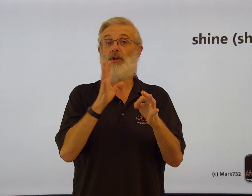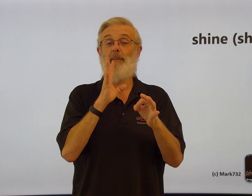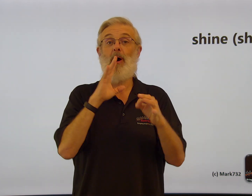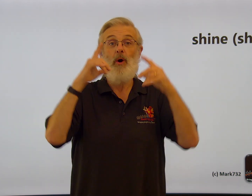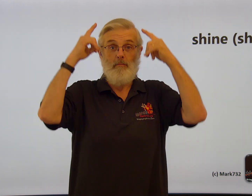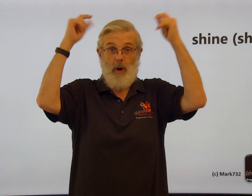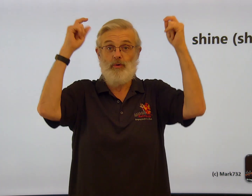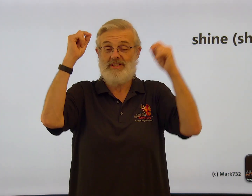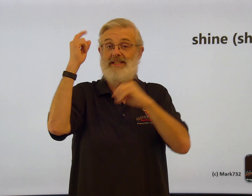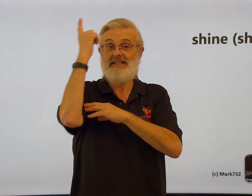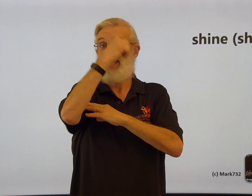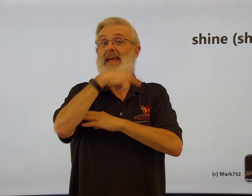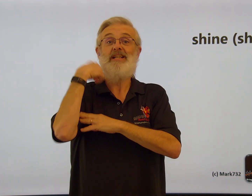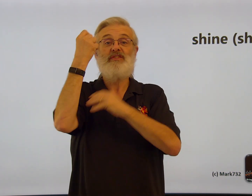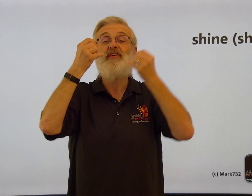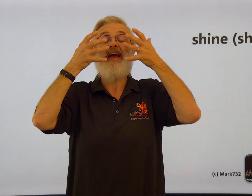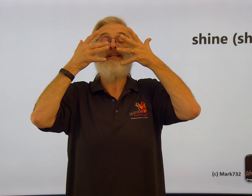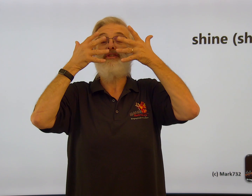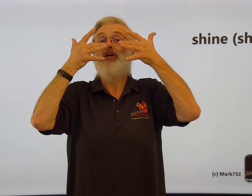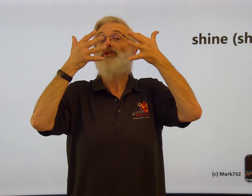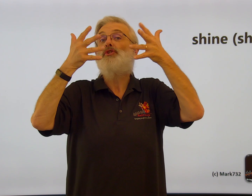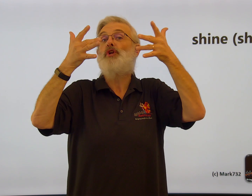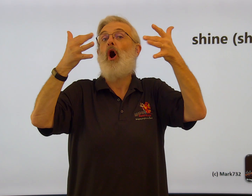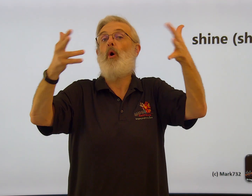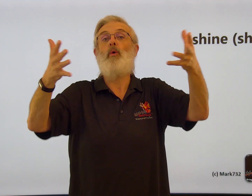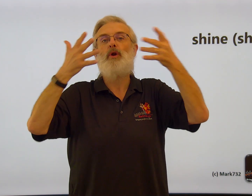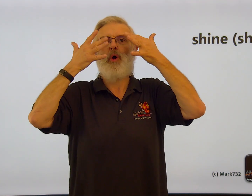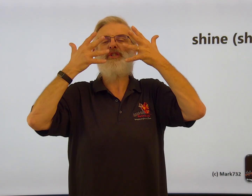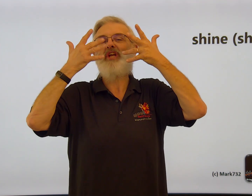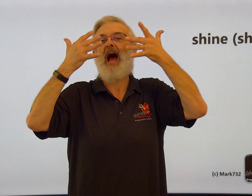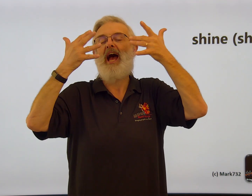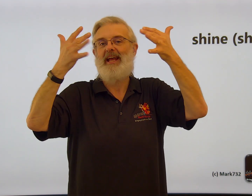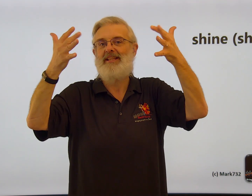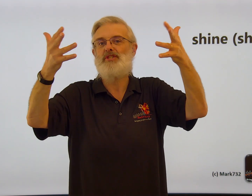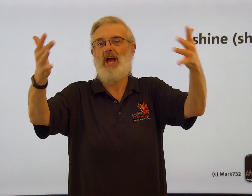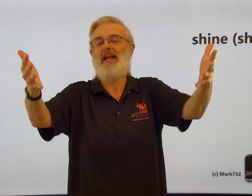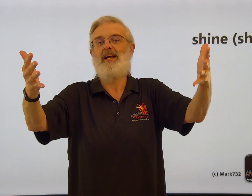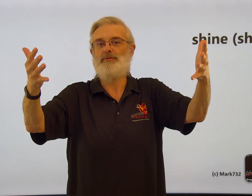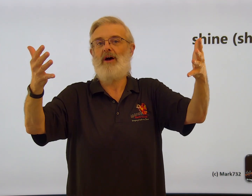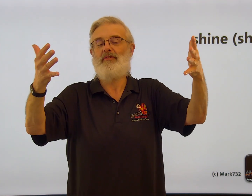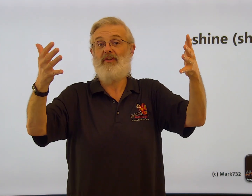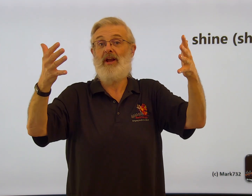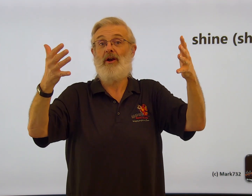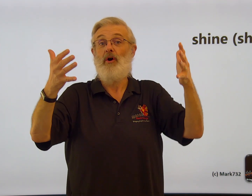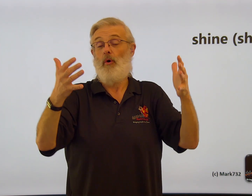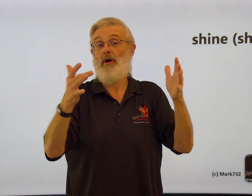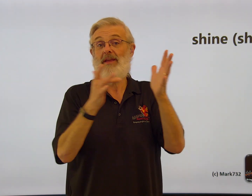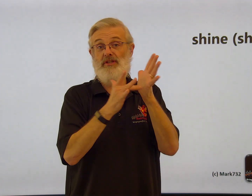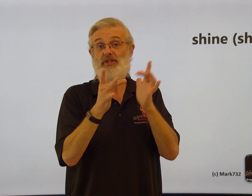about Moses, his face shone or shine. The shine comes off of here. Or even Jesus